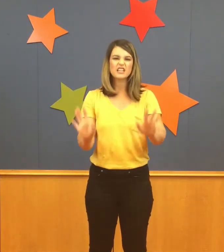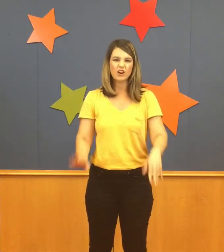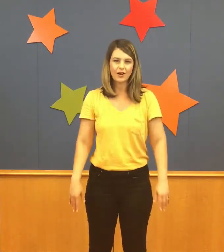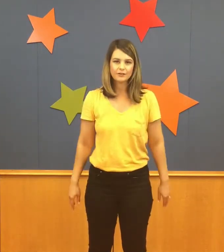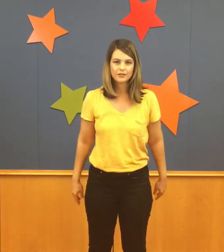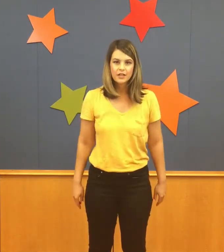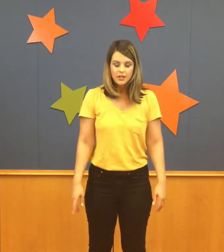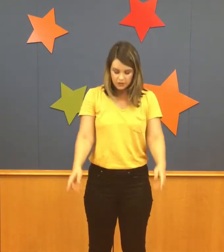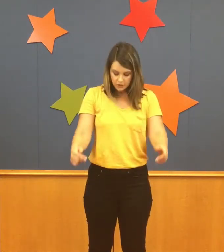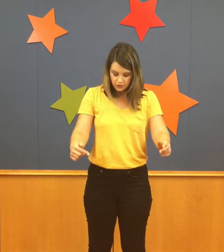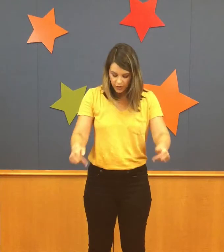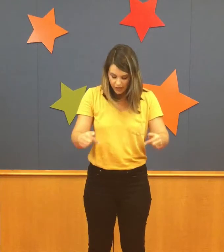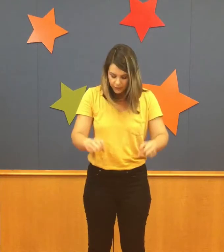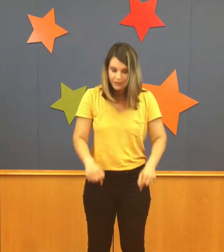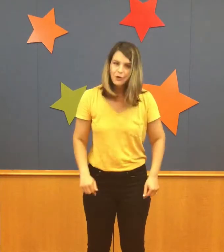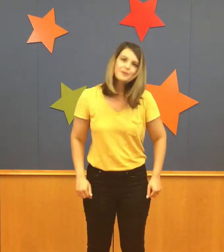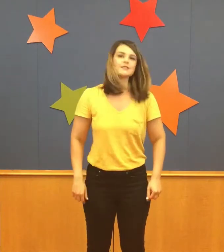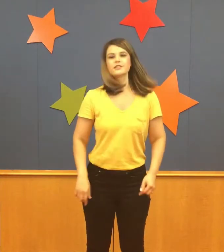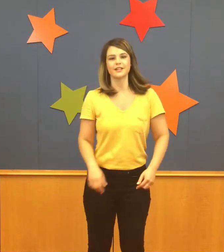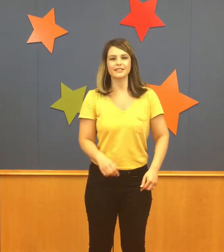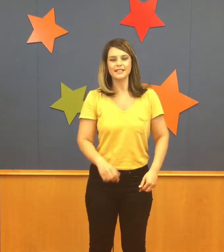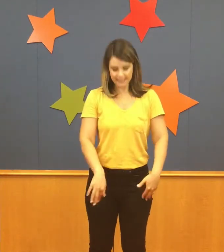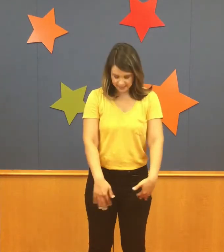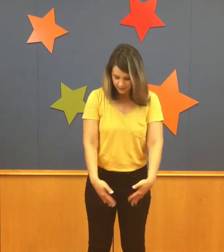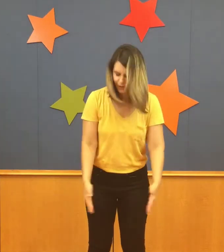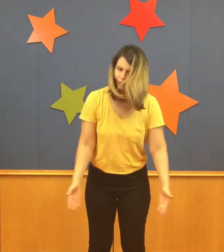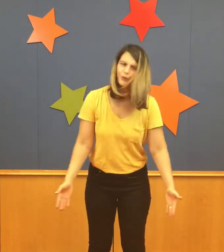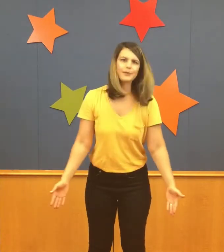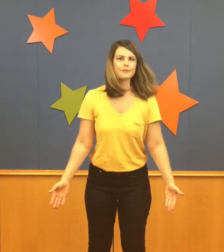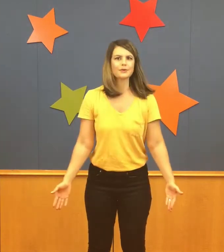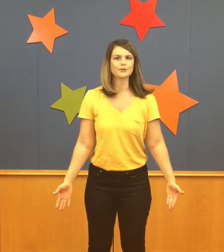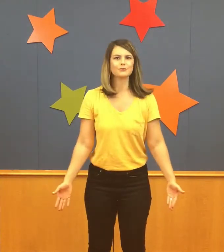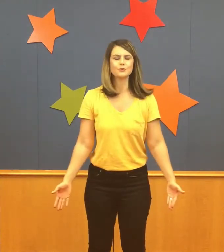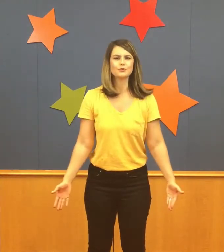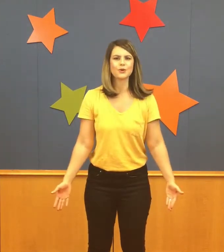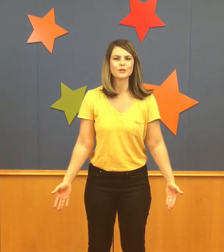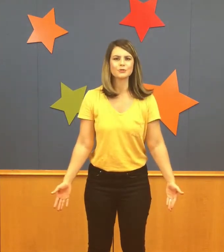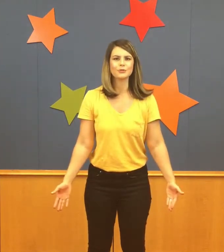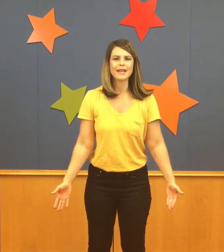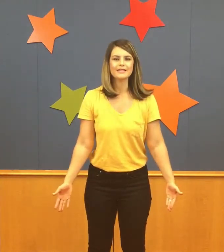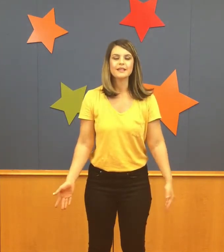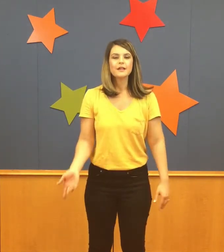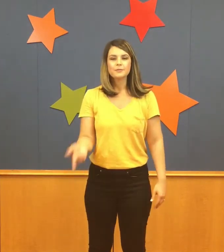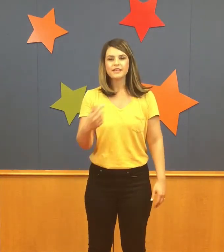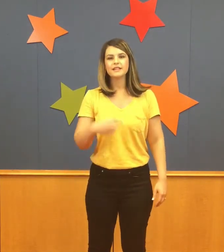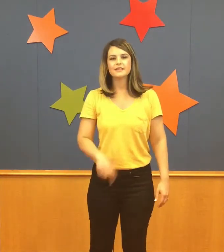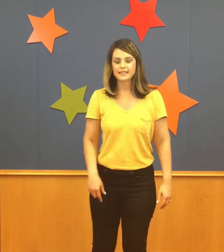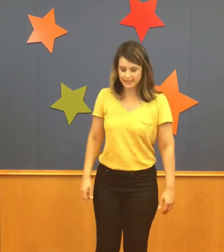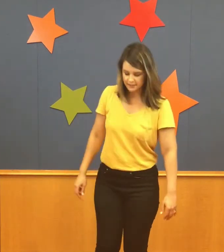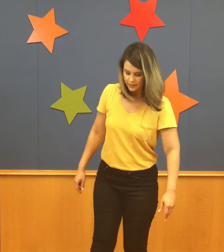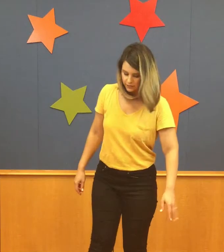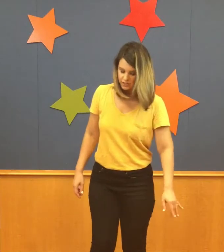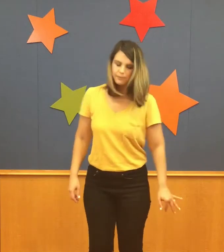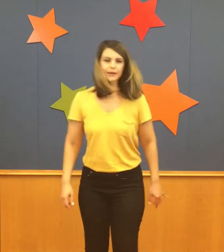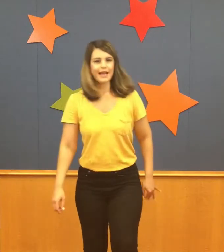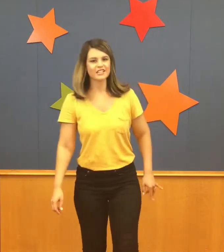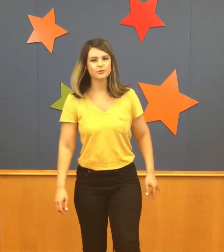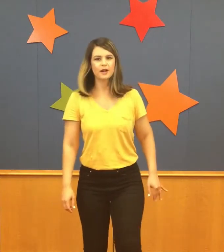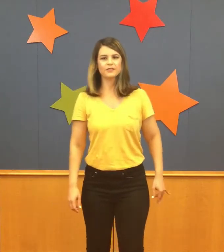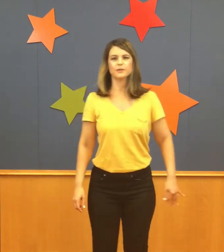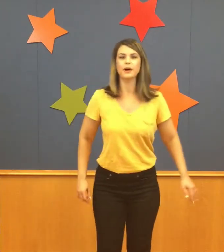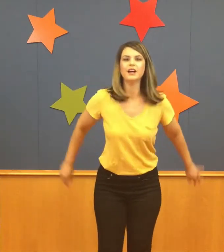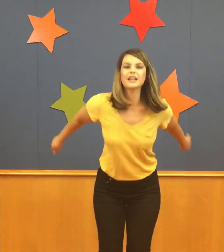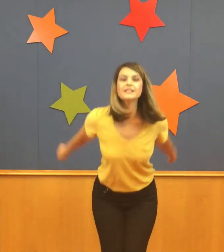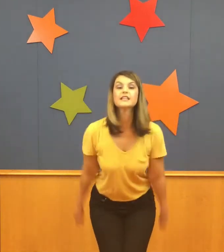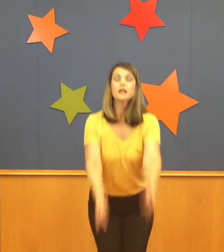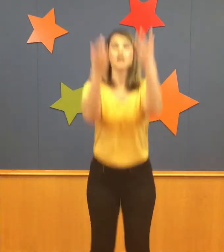to clean off. Dog went home and started digging. The rain boots worked great, but then he decided to go splash them